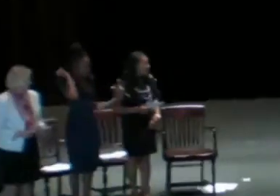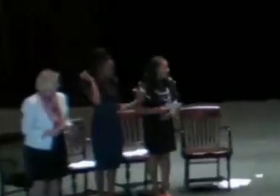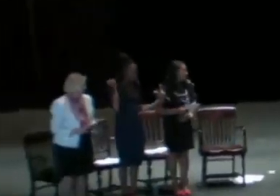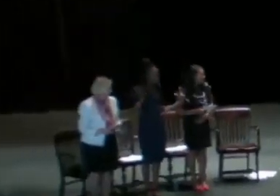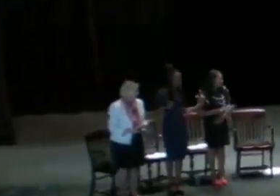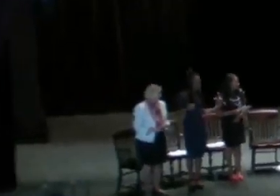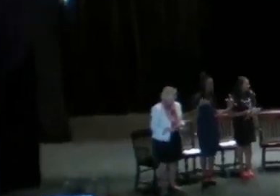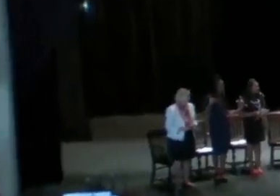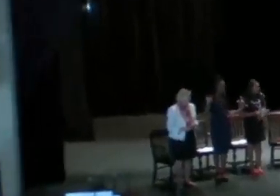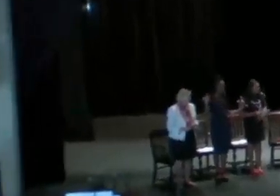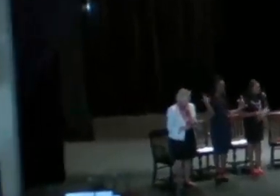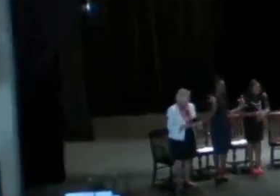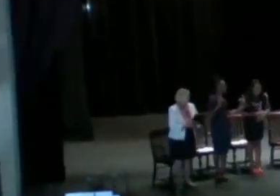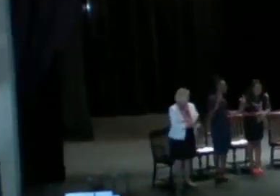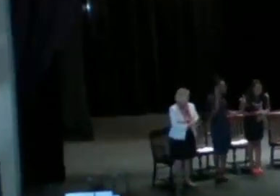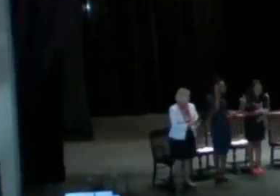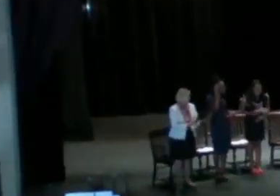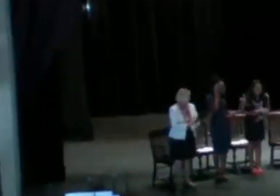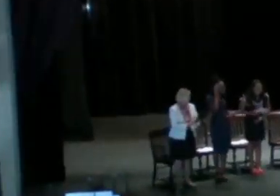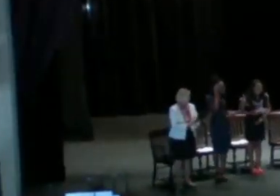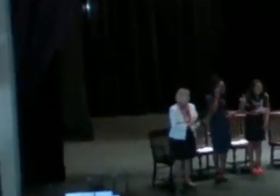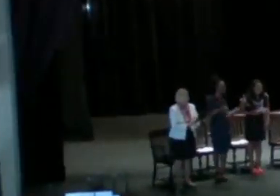The words are on the back of your program.